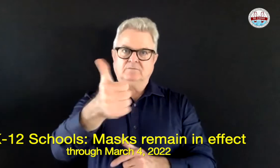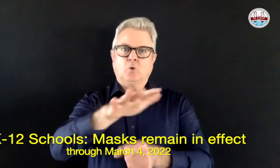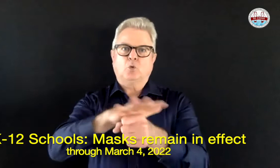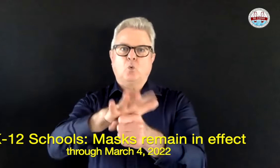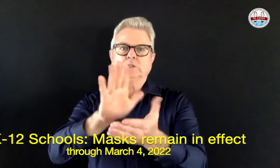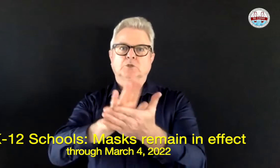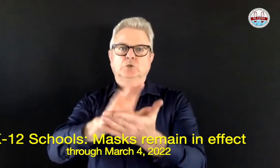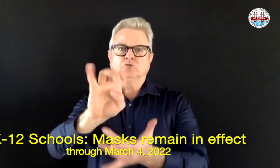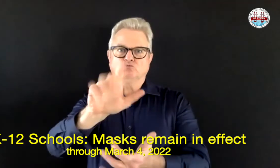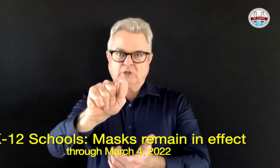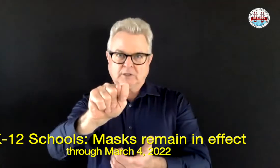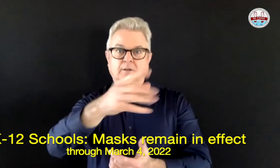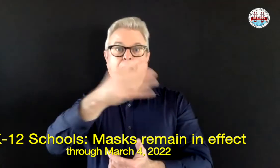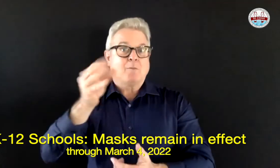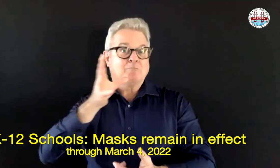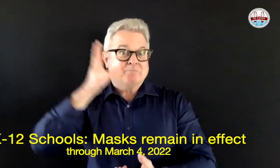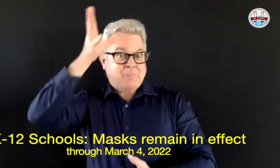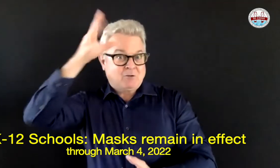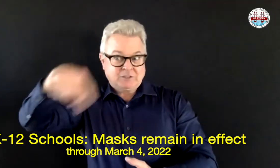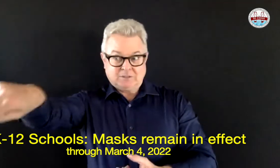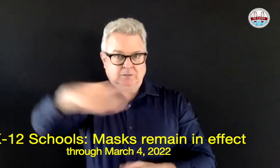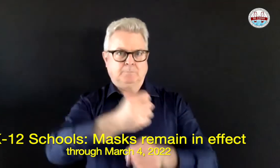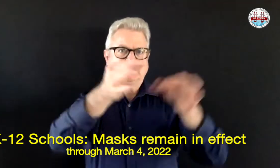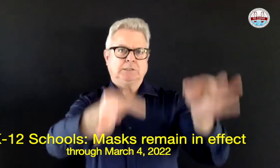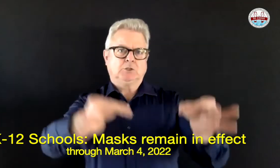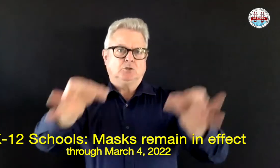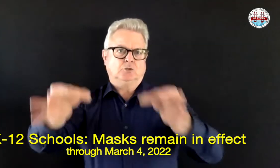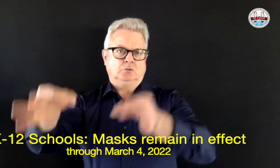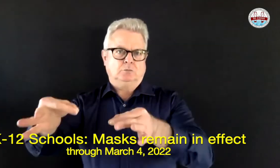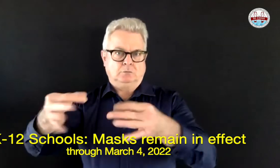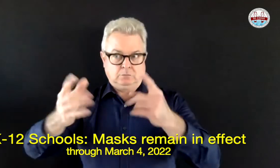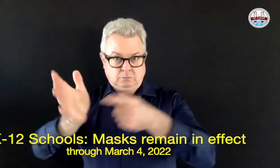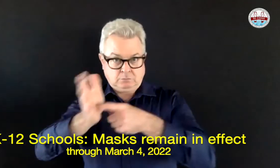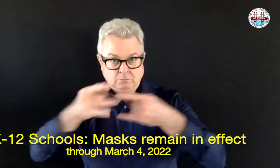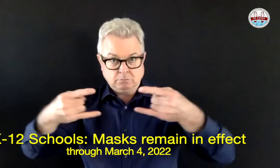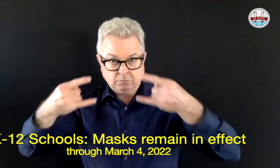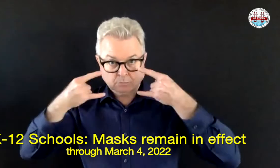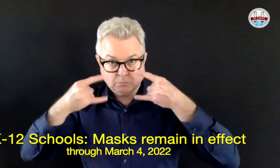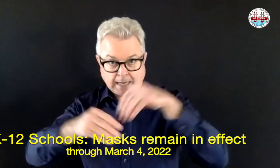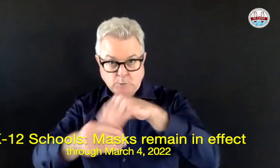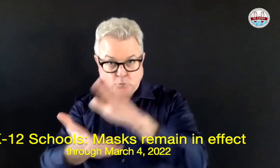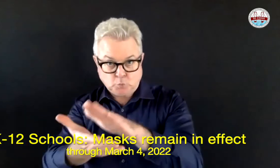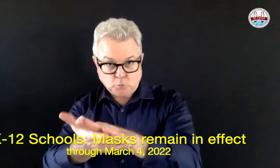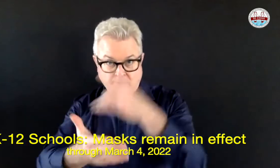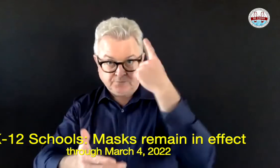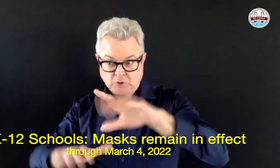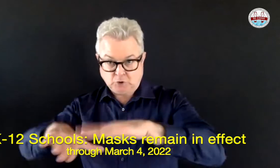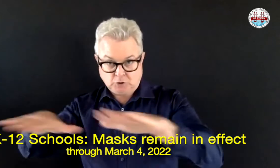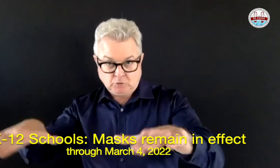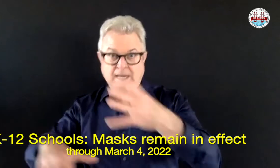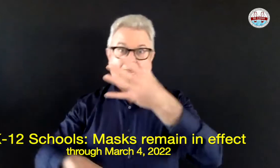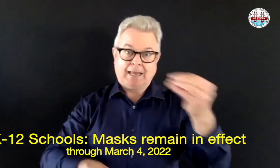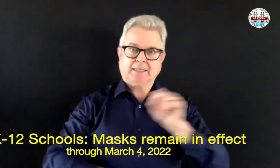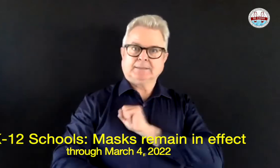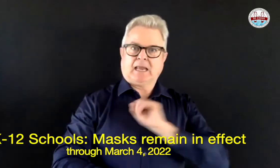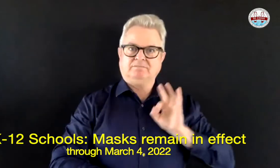of 2022, each local district with parental input will be making their own decisions whether the school